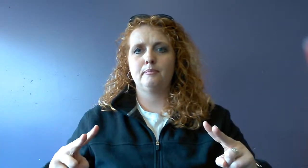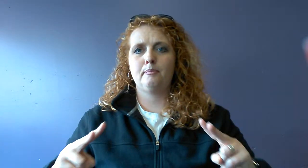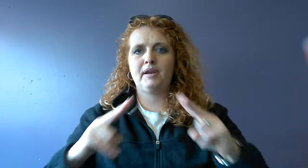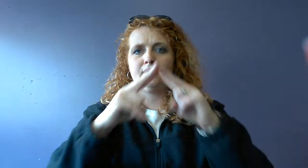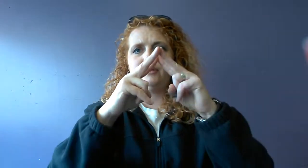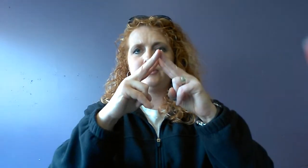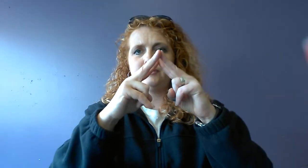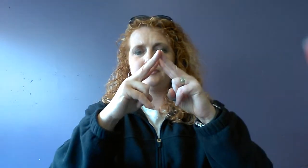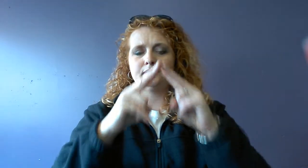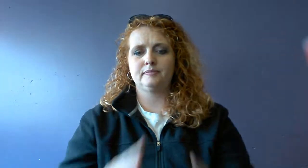Paris.